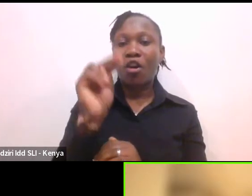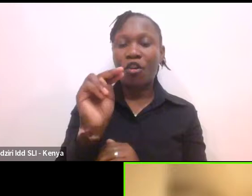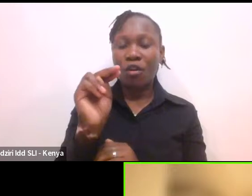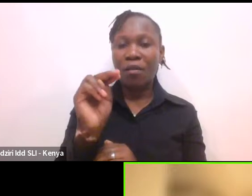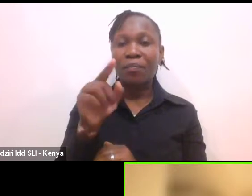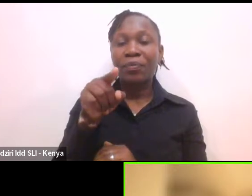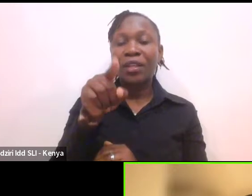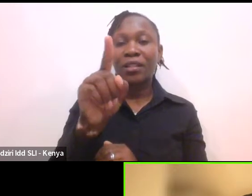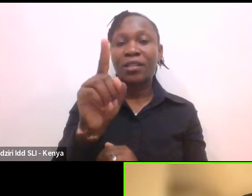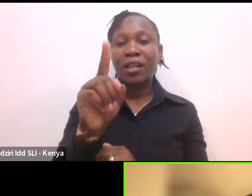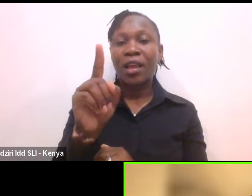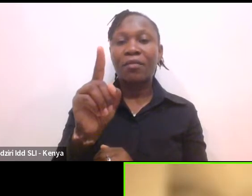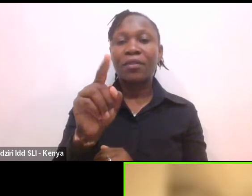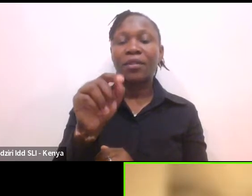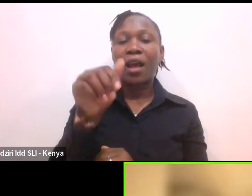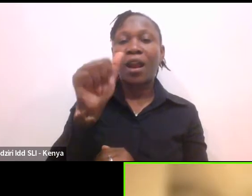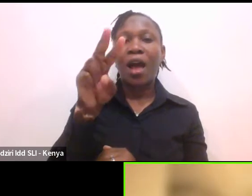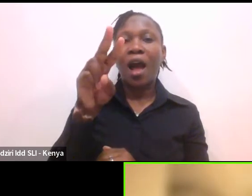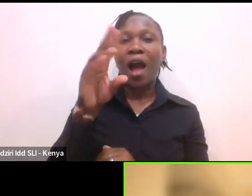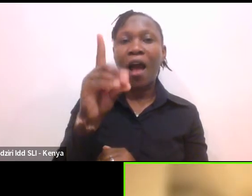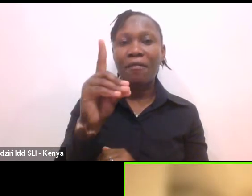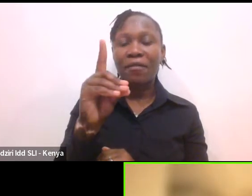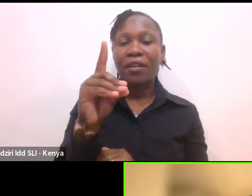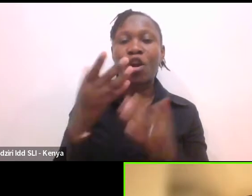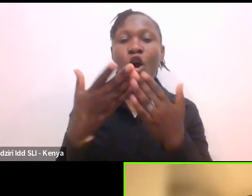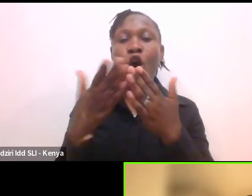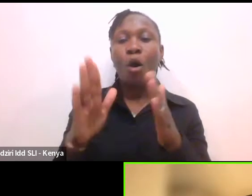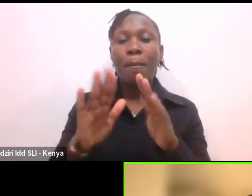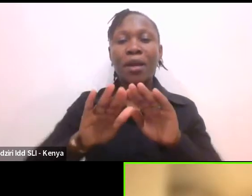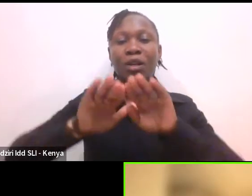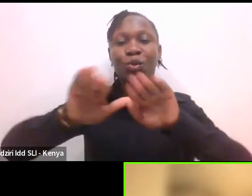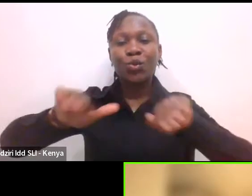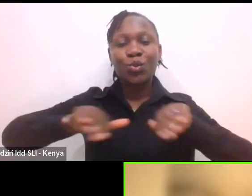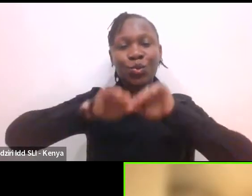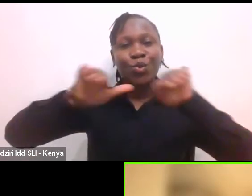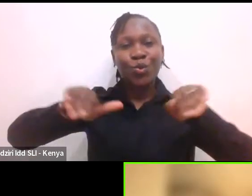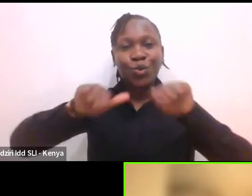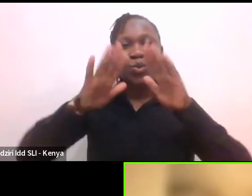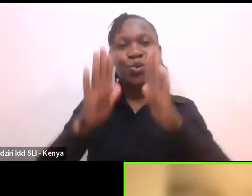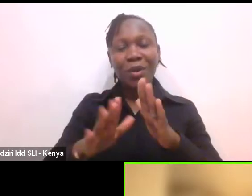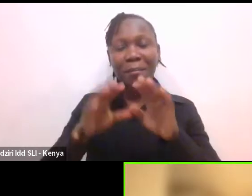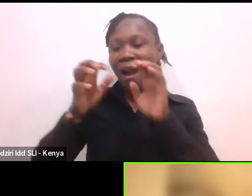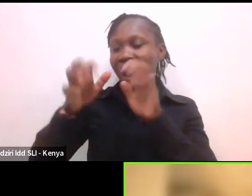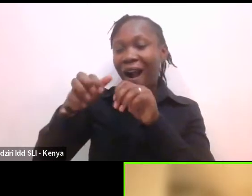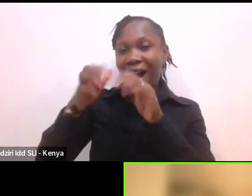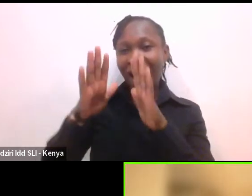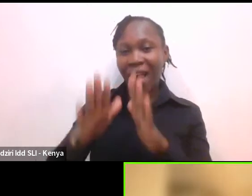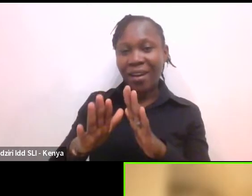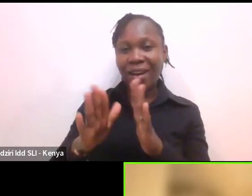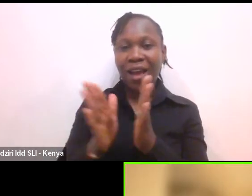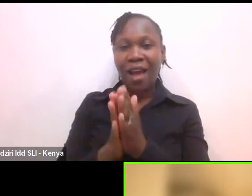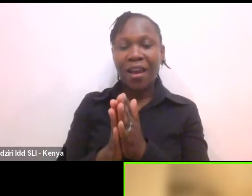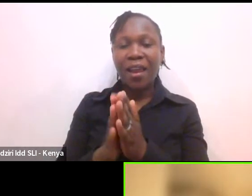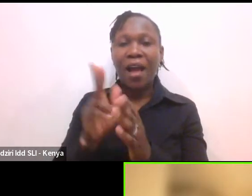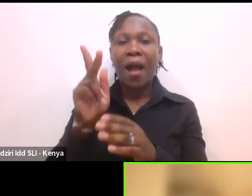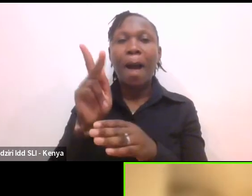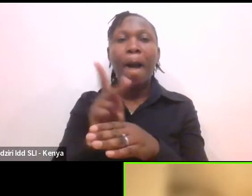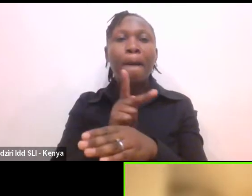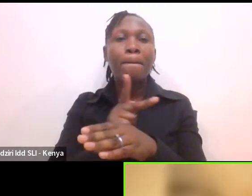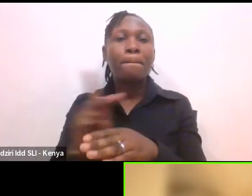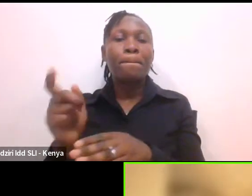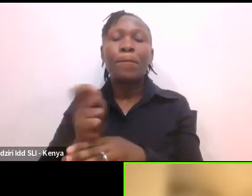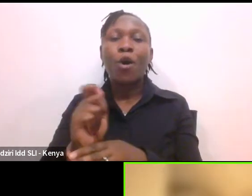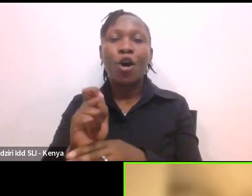an avid water swimmer, a gardener, and a poet. So please join me in